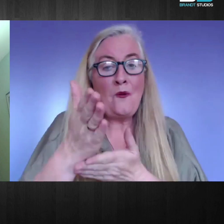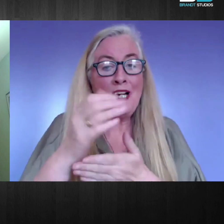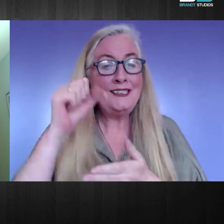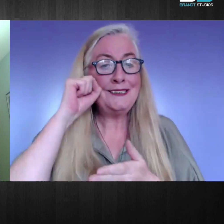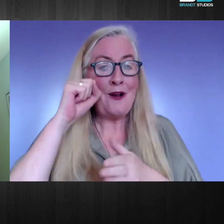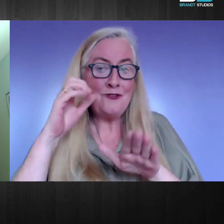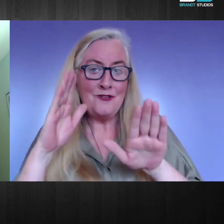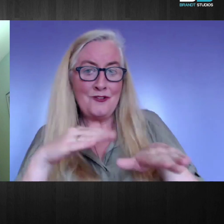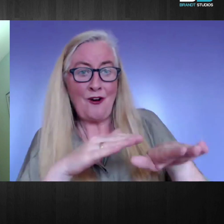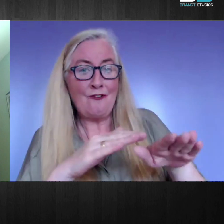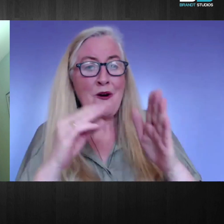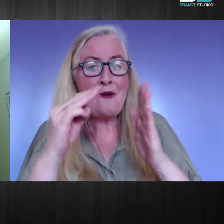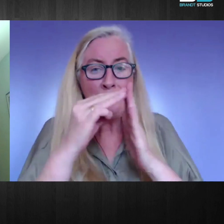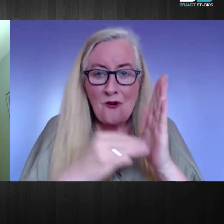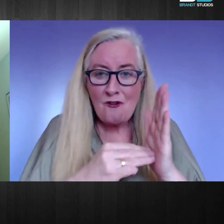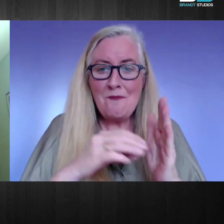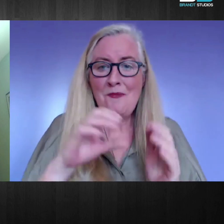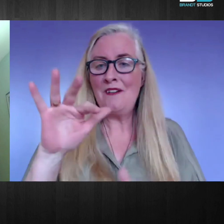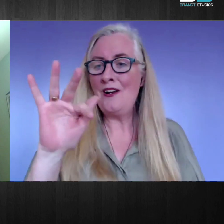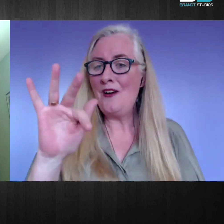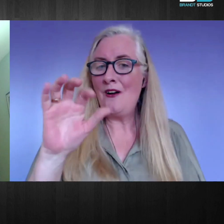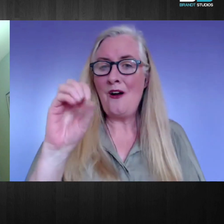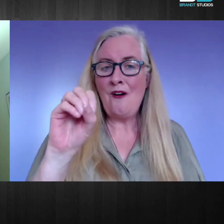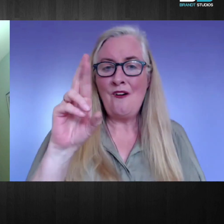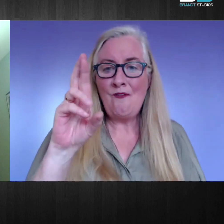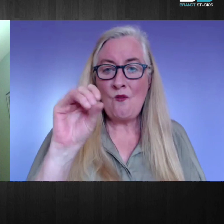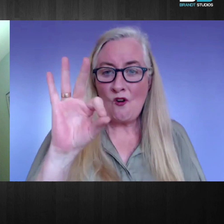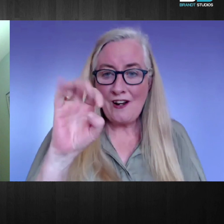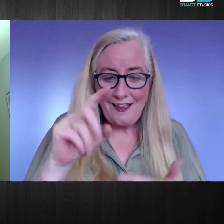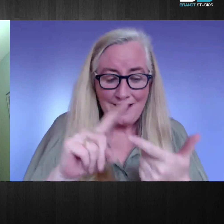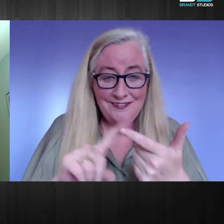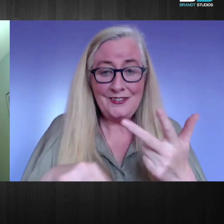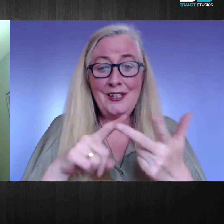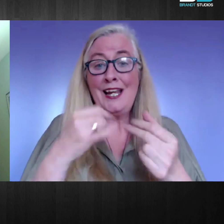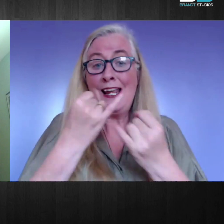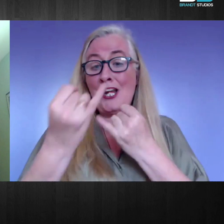Ireland, and our international collaborations with yourself, Mark, and others.